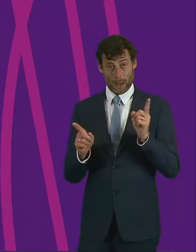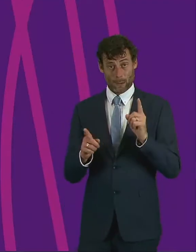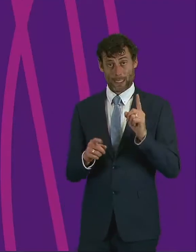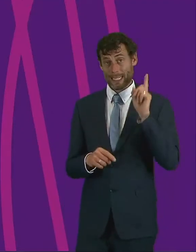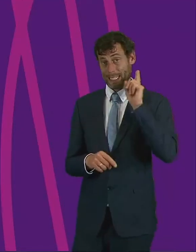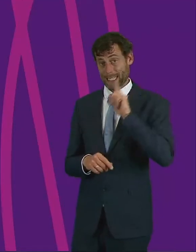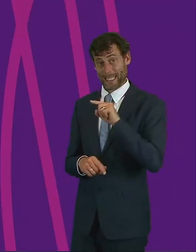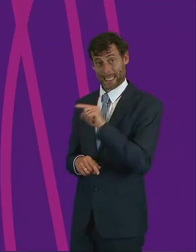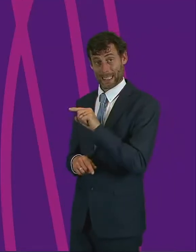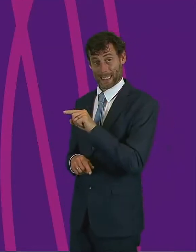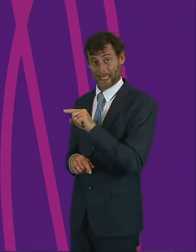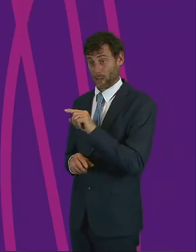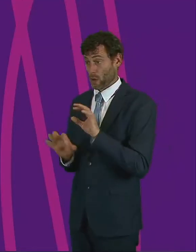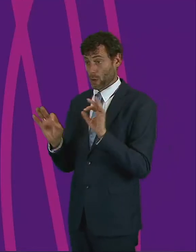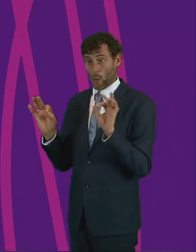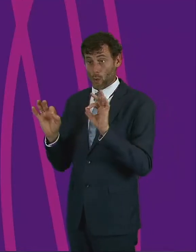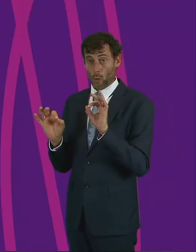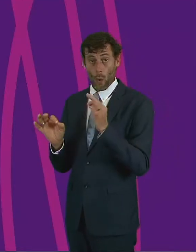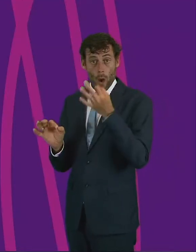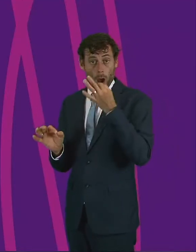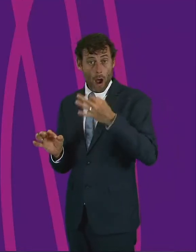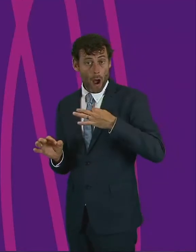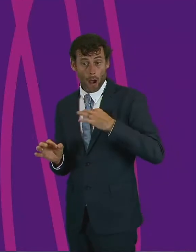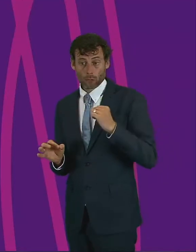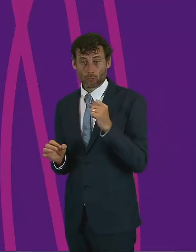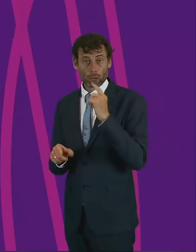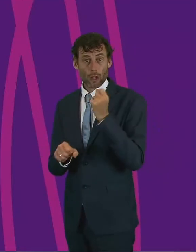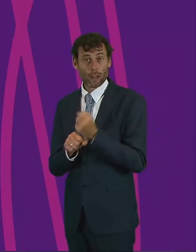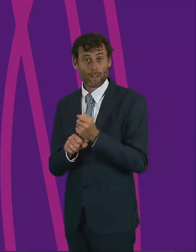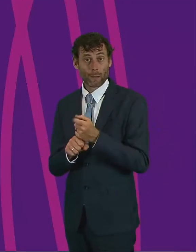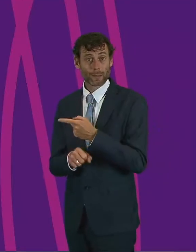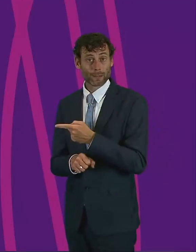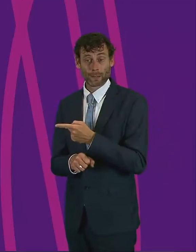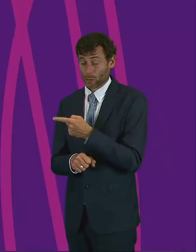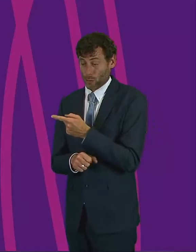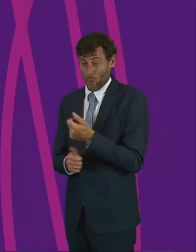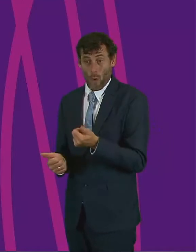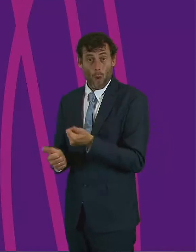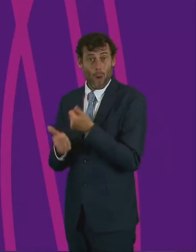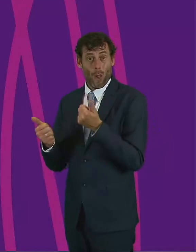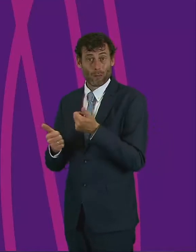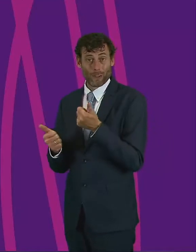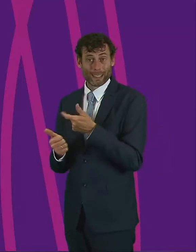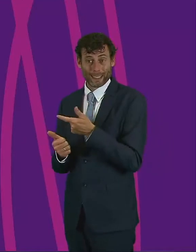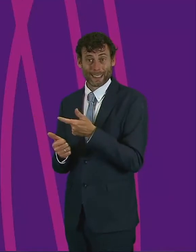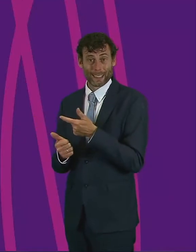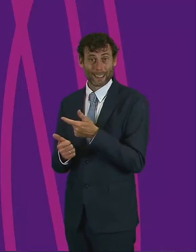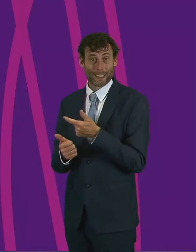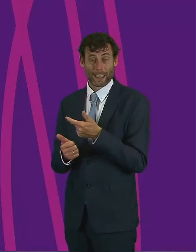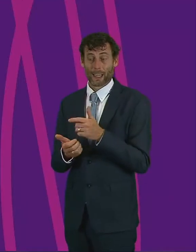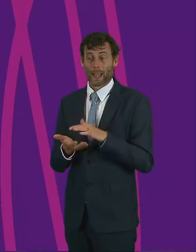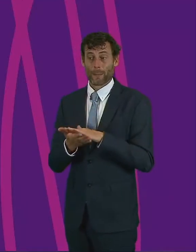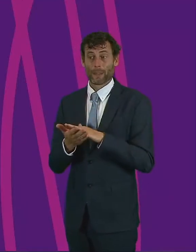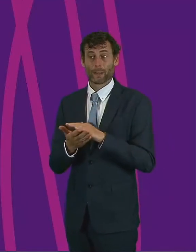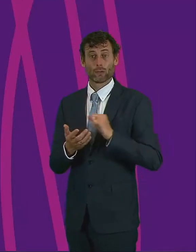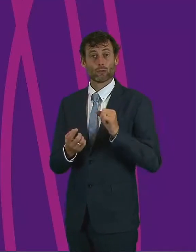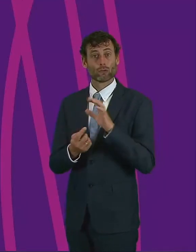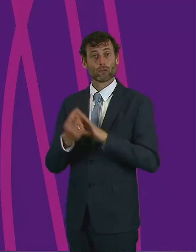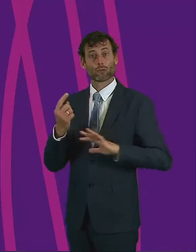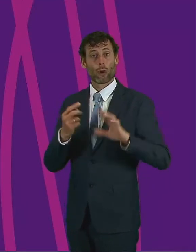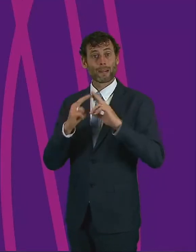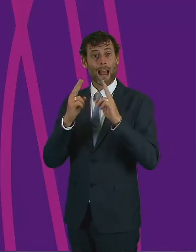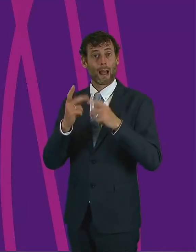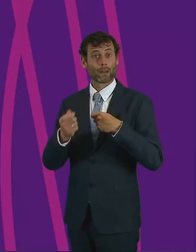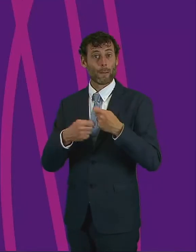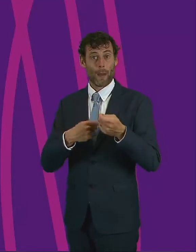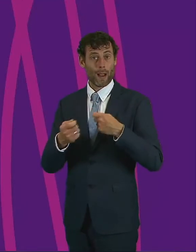yesterday without any consultation with the Scottish Government, the UK Government has already stalled the housing market in Scotland because people will be